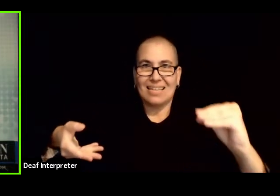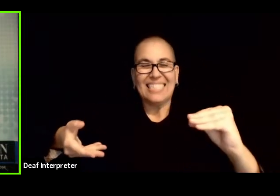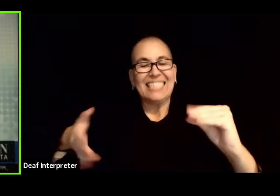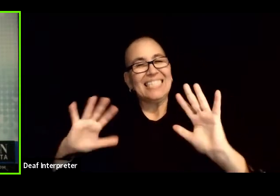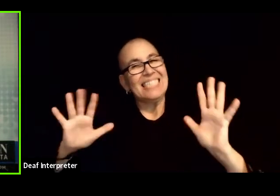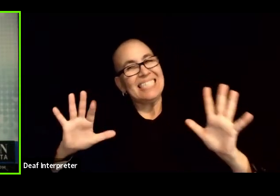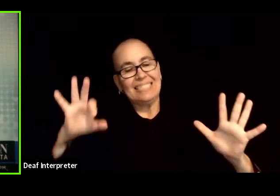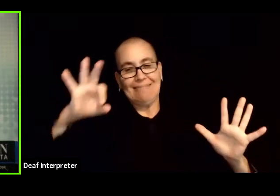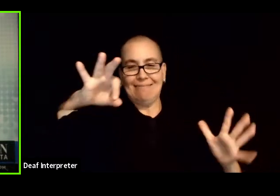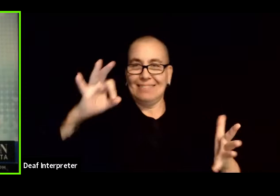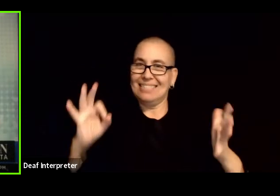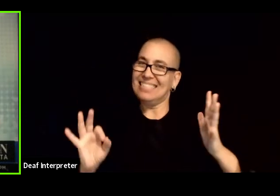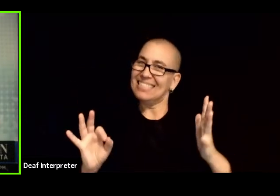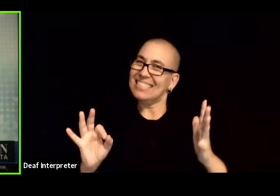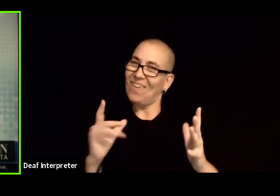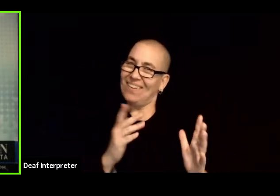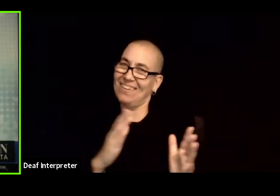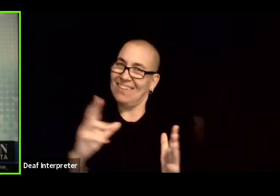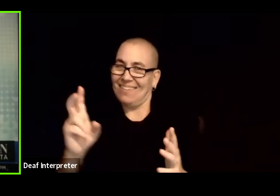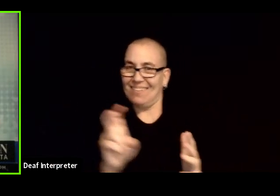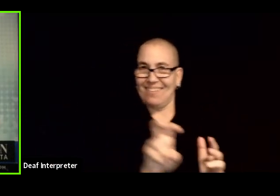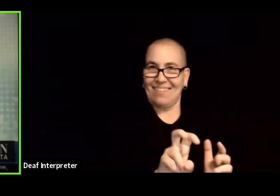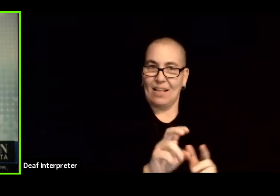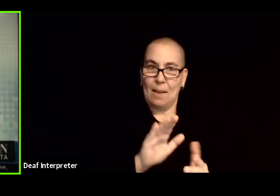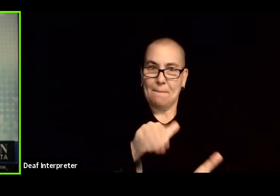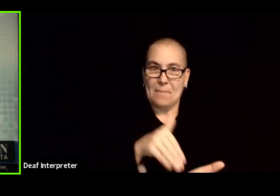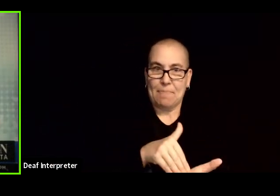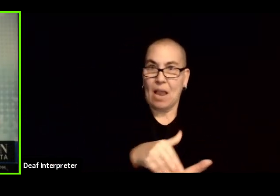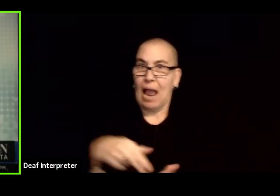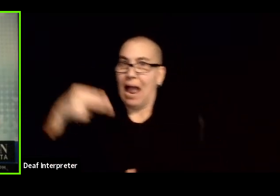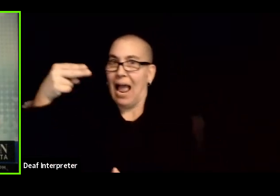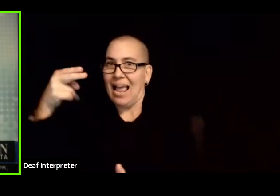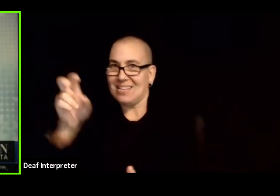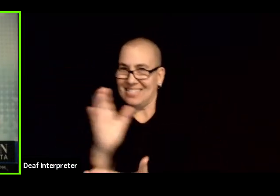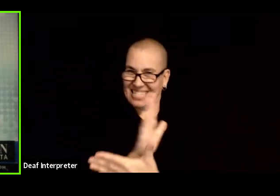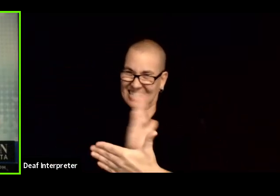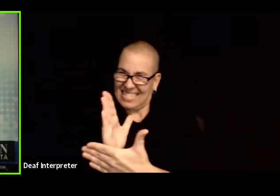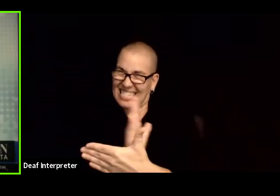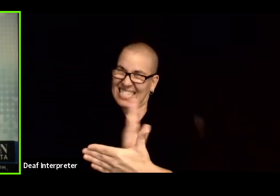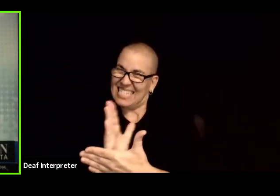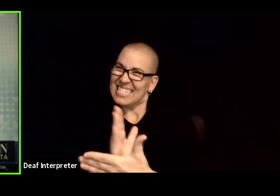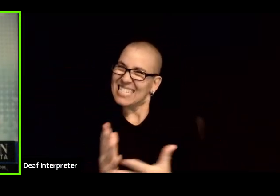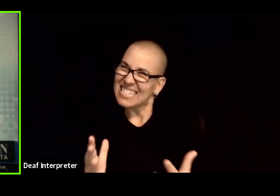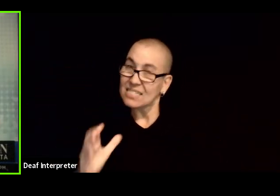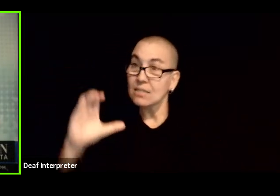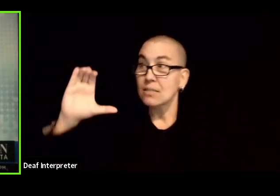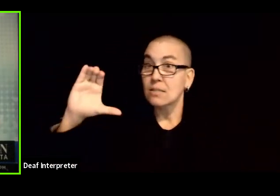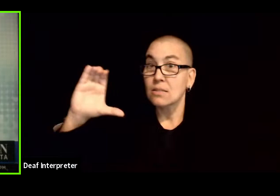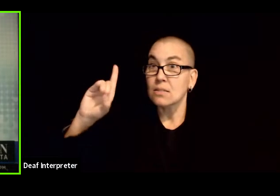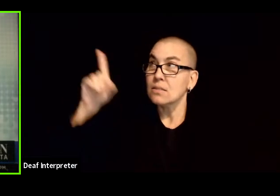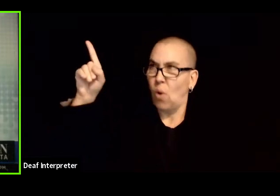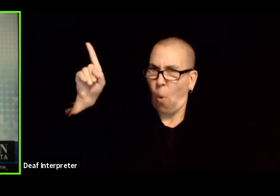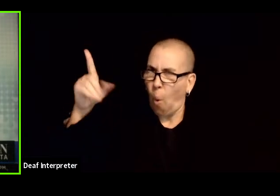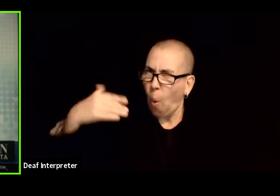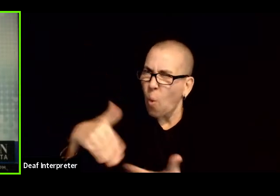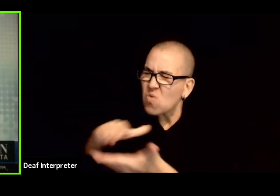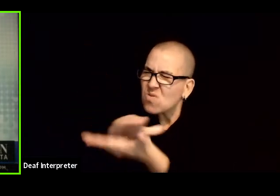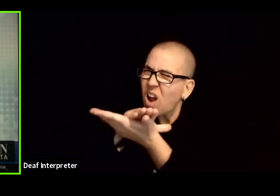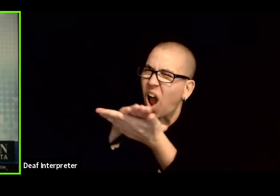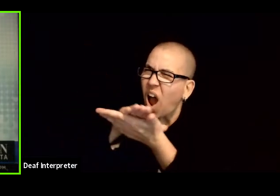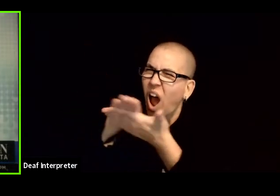their website. But it's a very nice outline of looking at different activities you can undertake